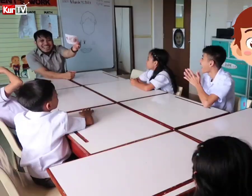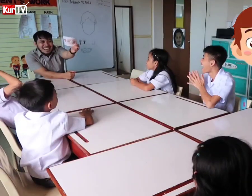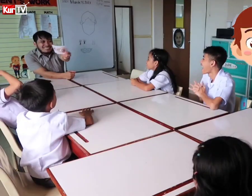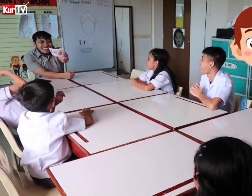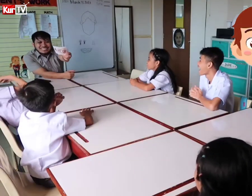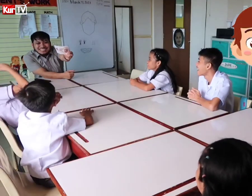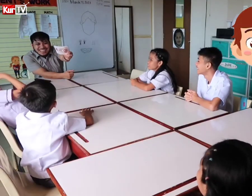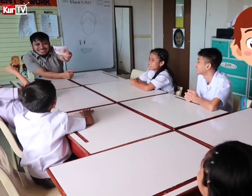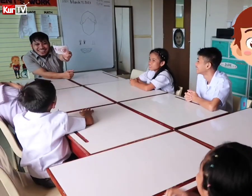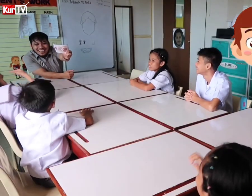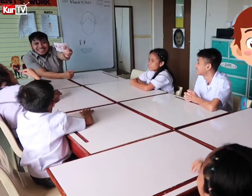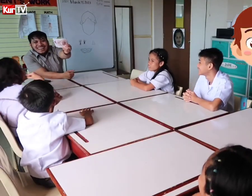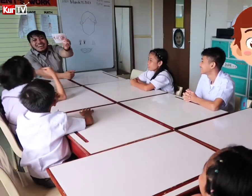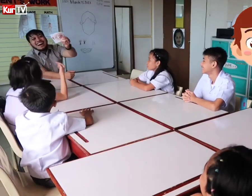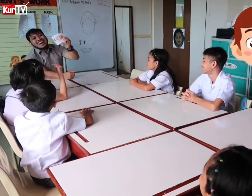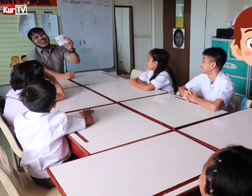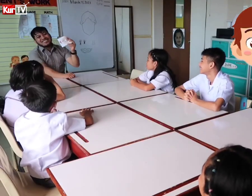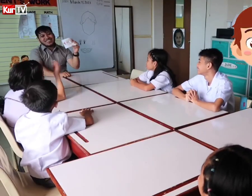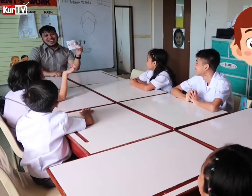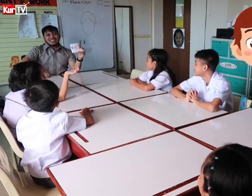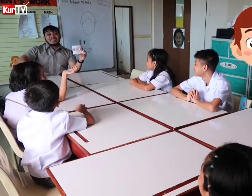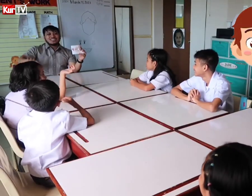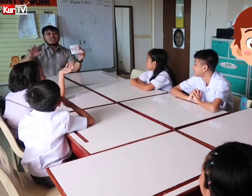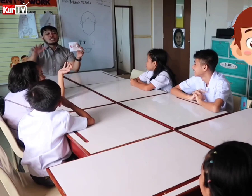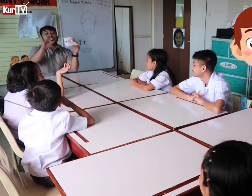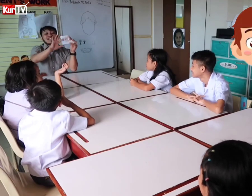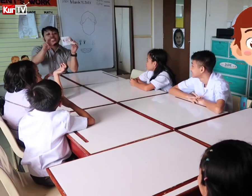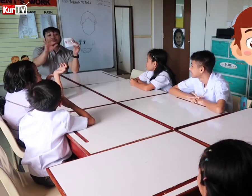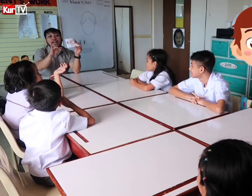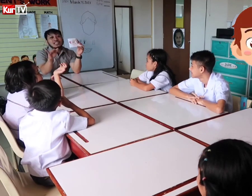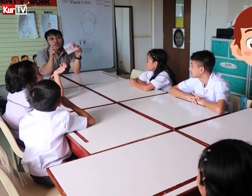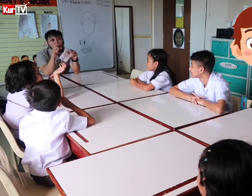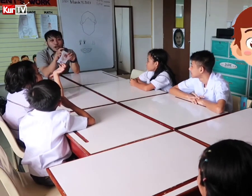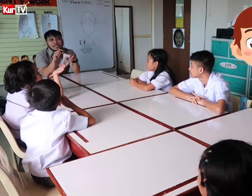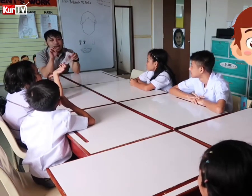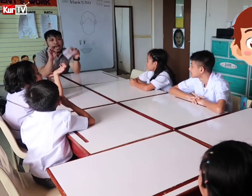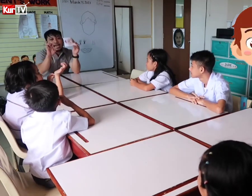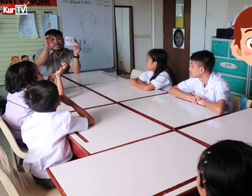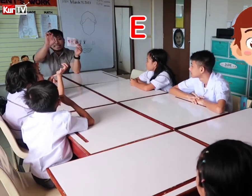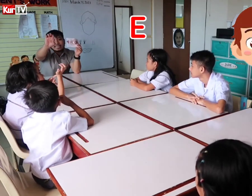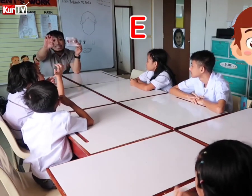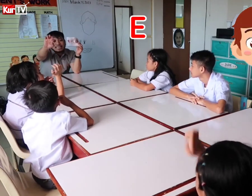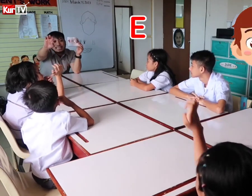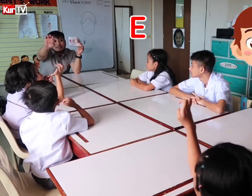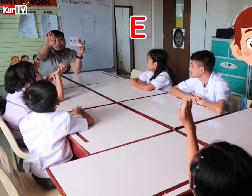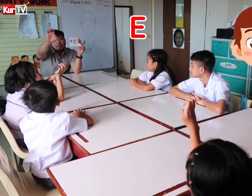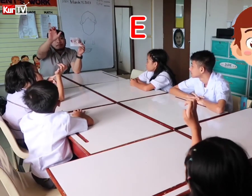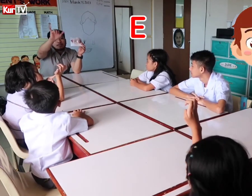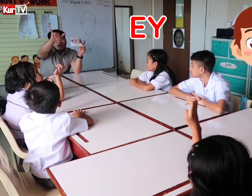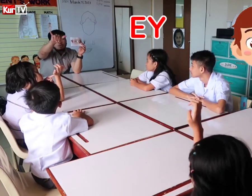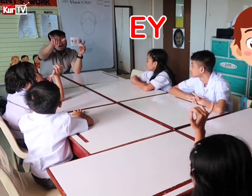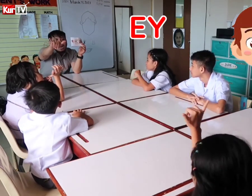How about your Raven? I. Very good. So let's spell the word I. I. Y.